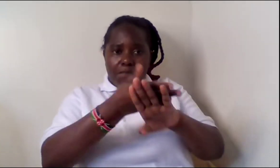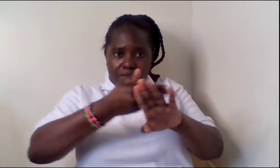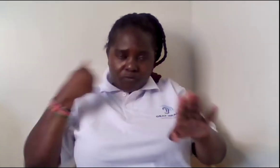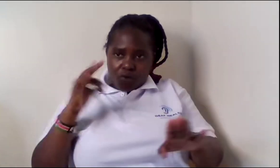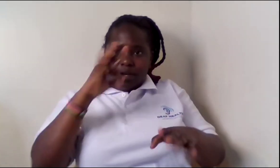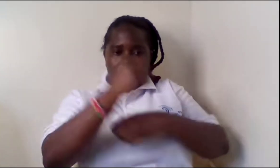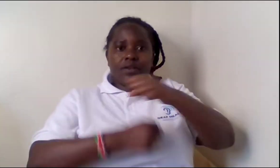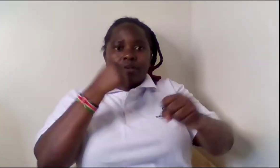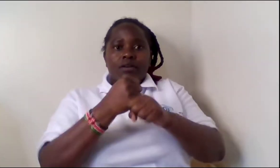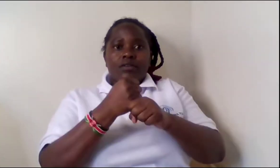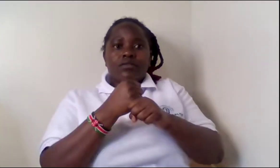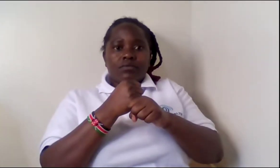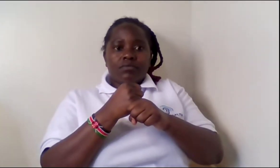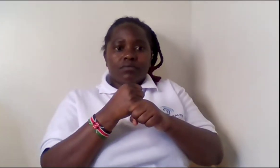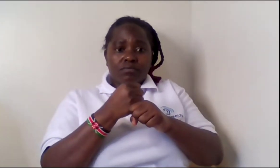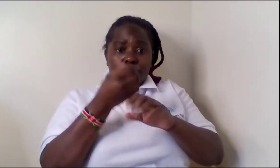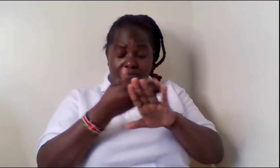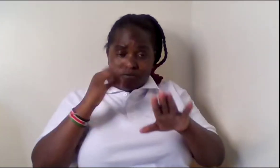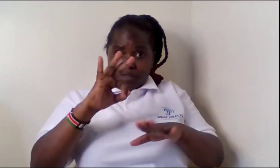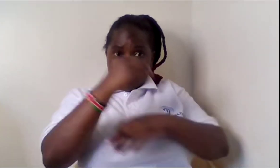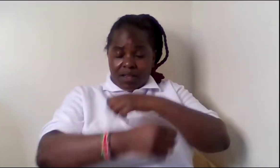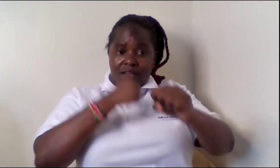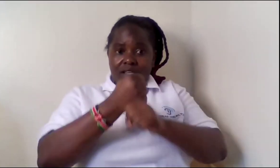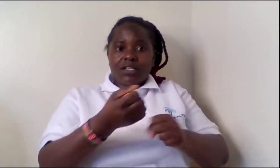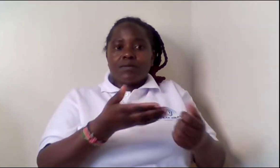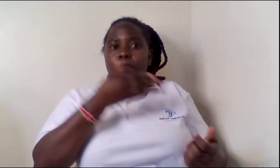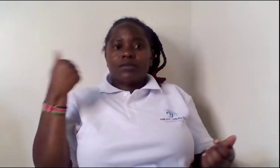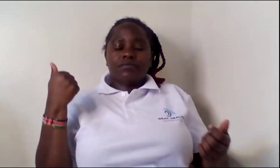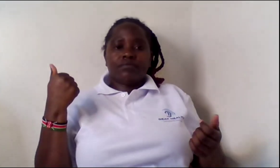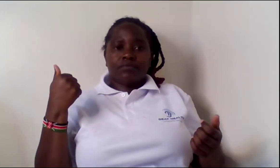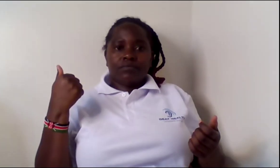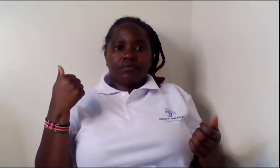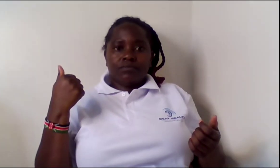it before getting the complications.